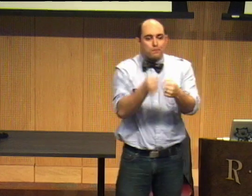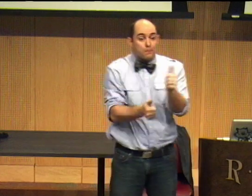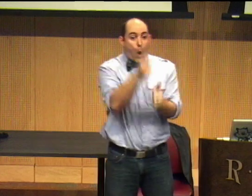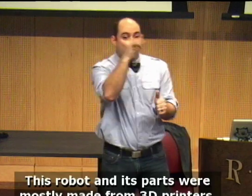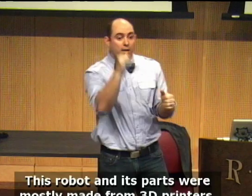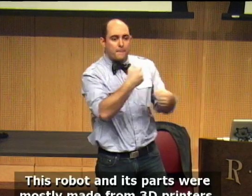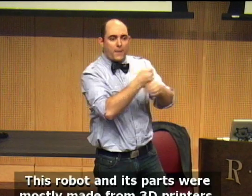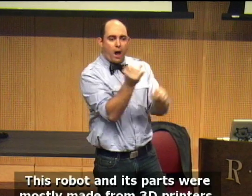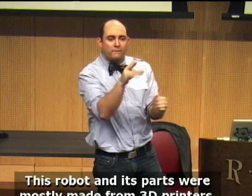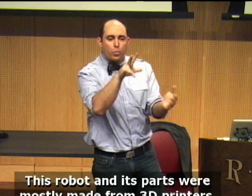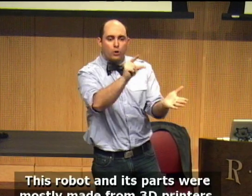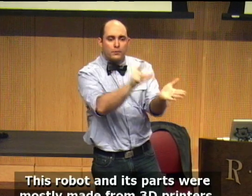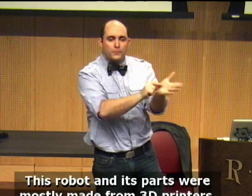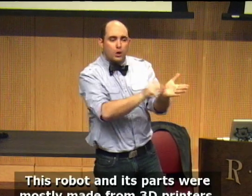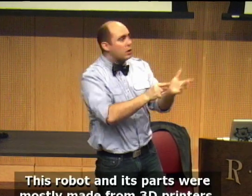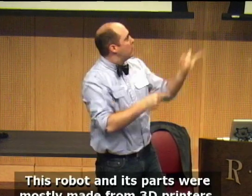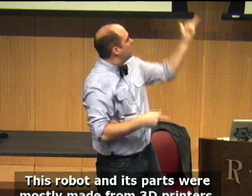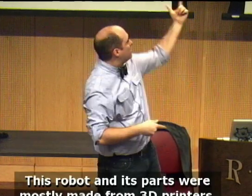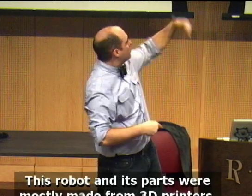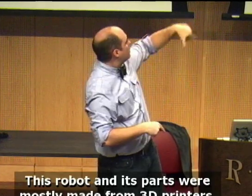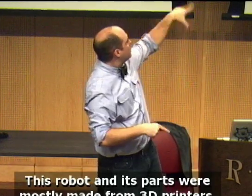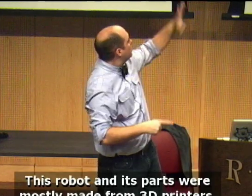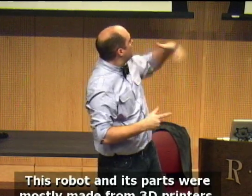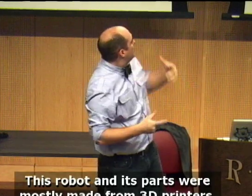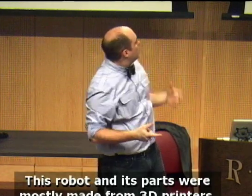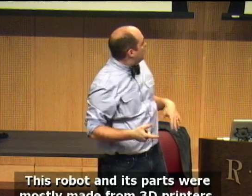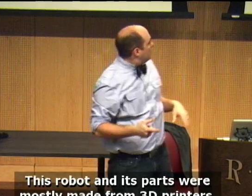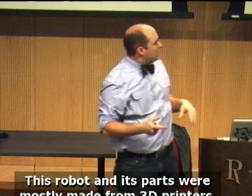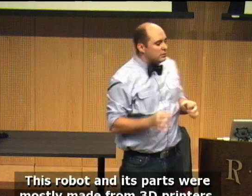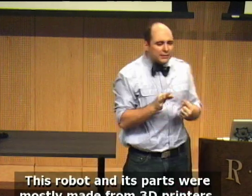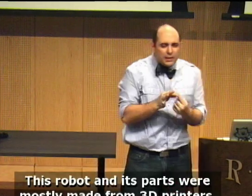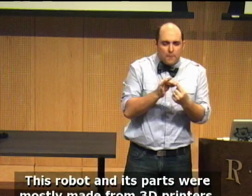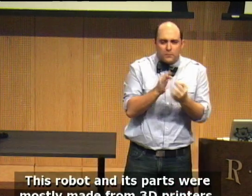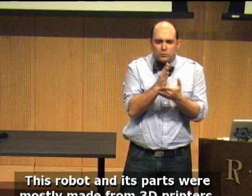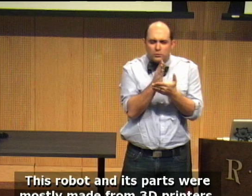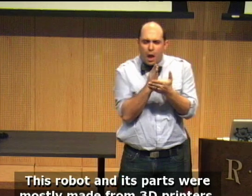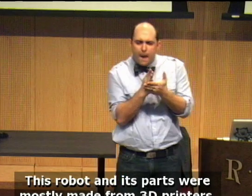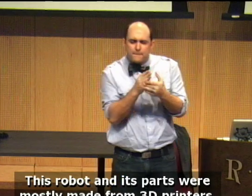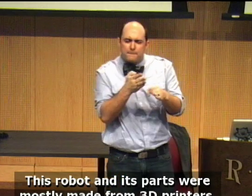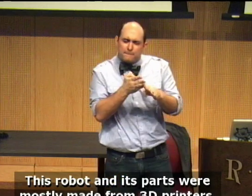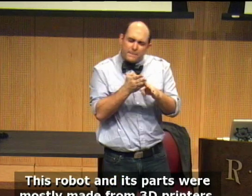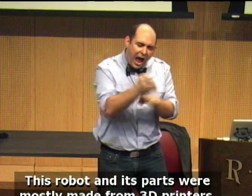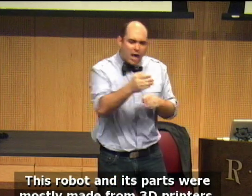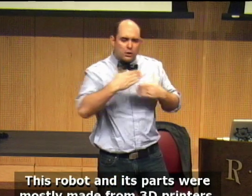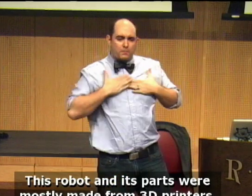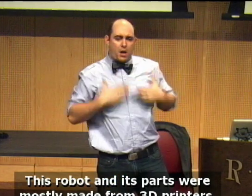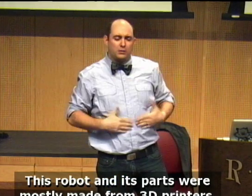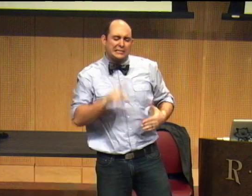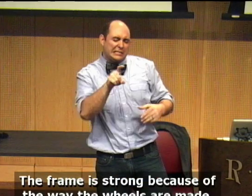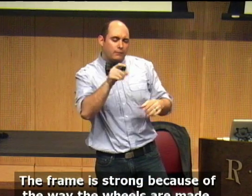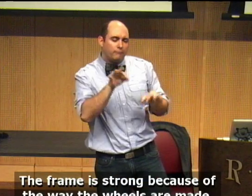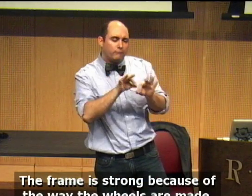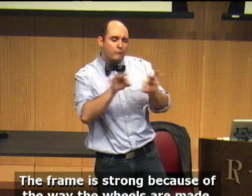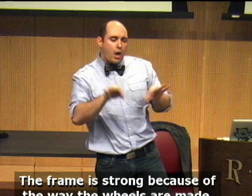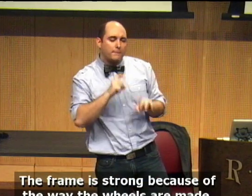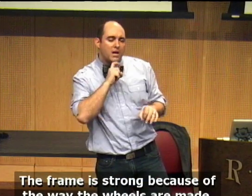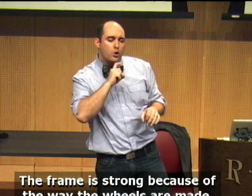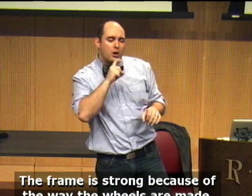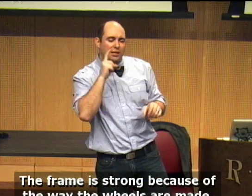This robot and its parts were mostly made from 3D printers. The frame is strong because